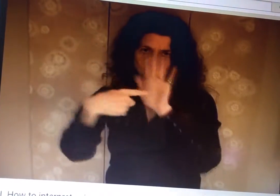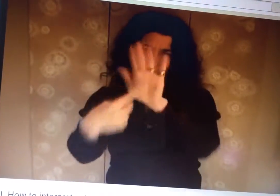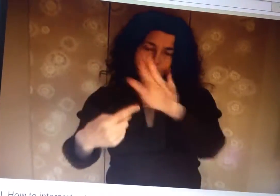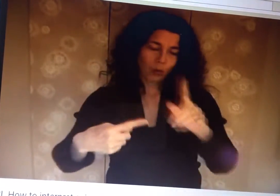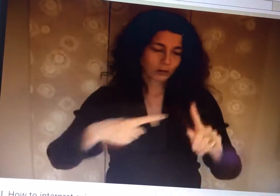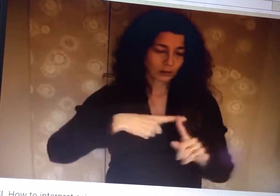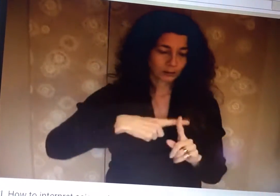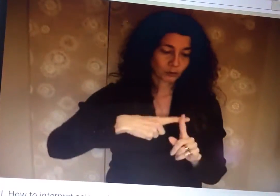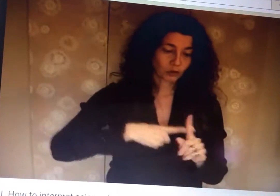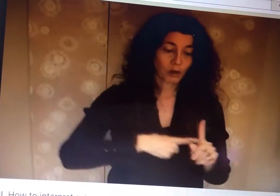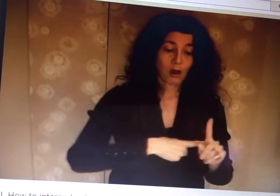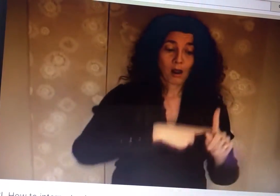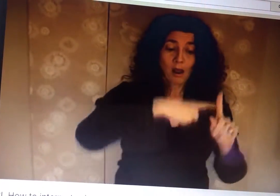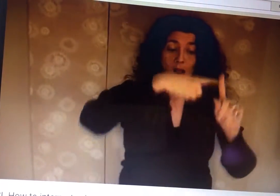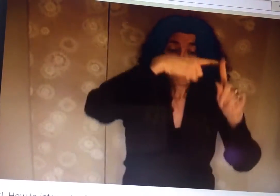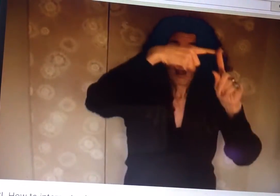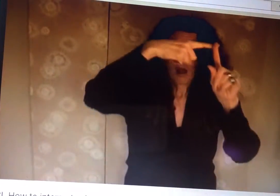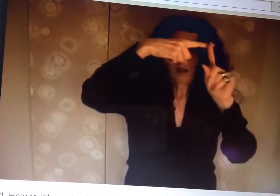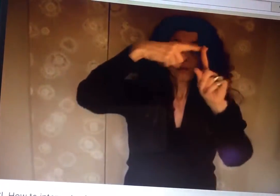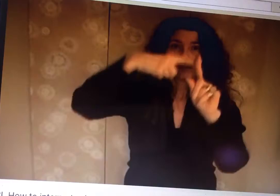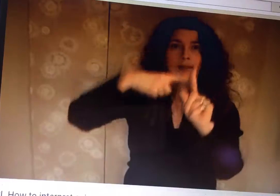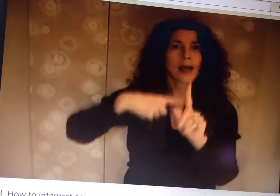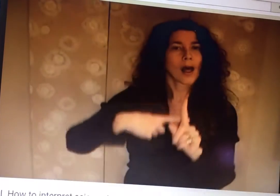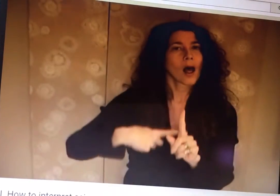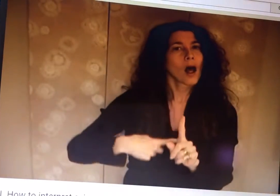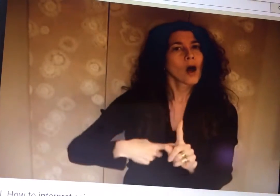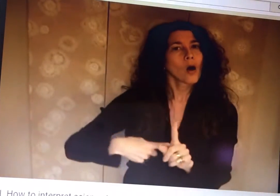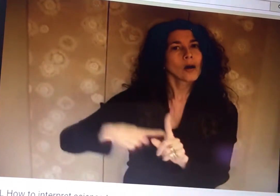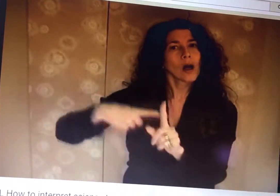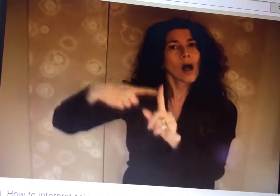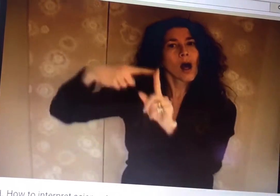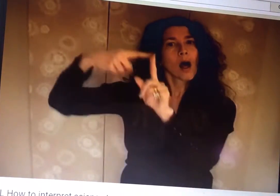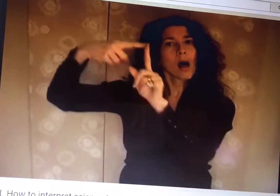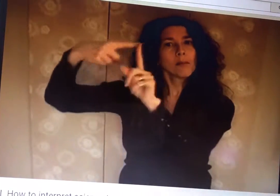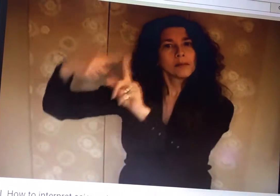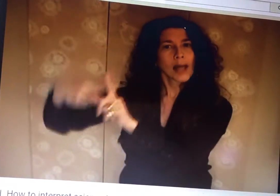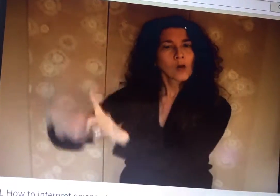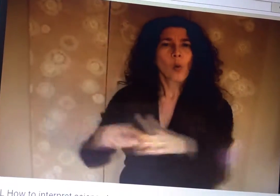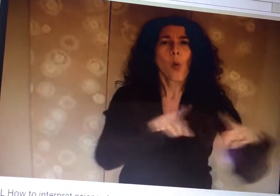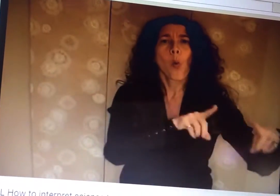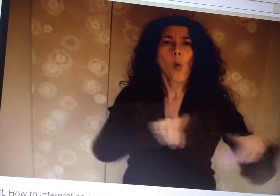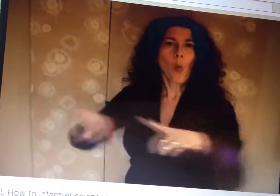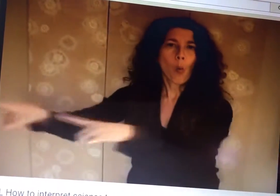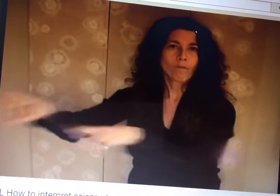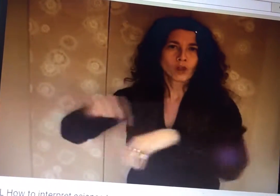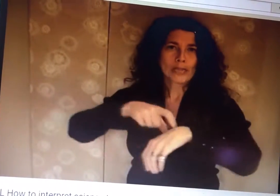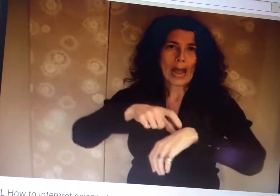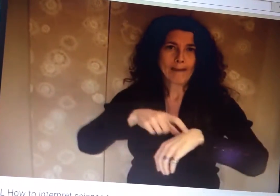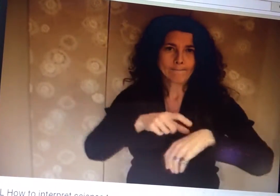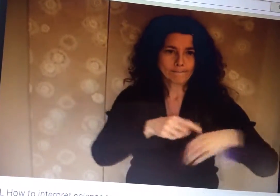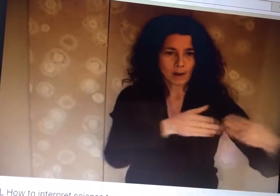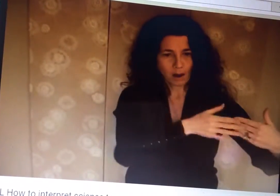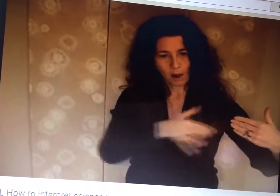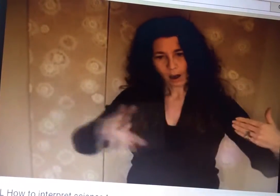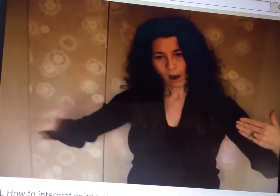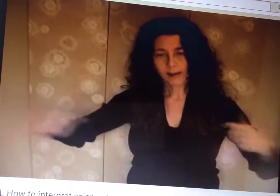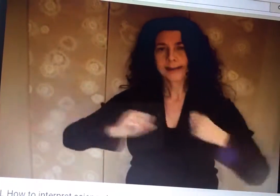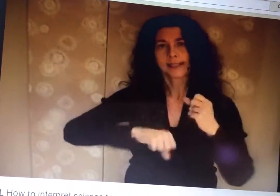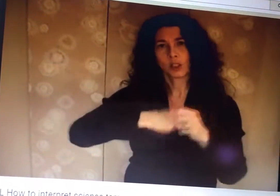the sign for temperature and I use it in such a way that it mirrors what's actually happening on the graph on